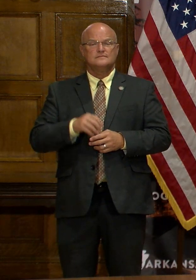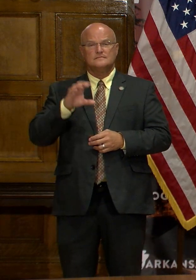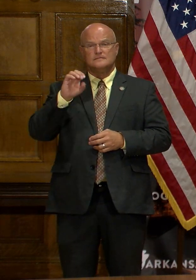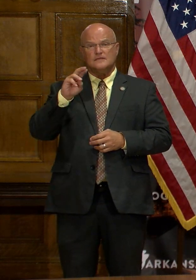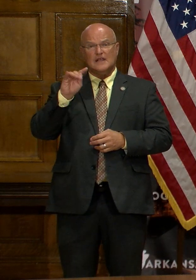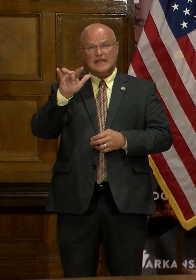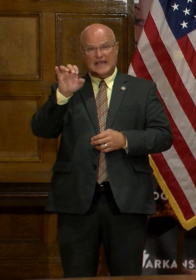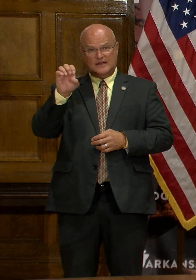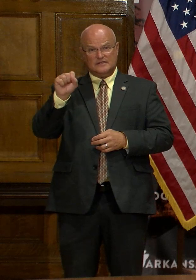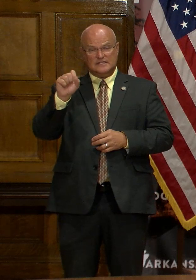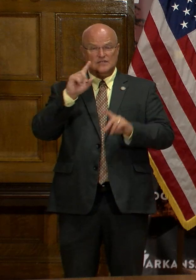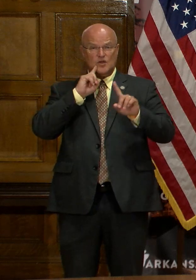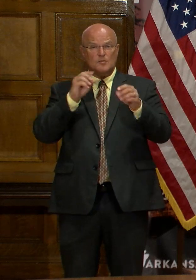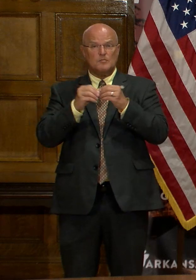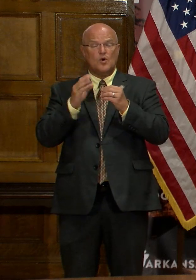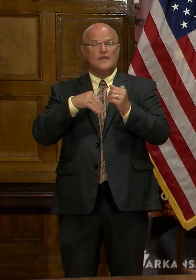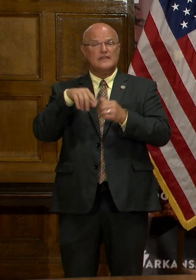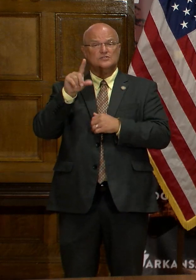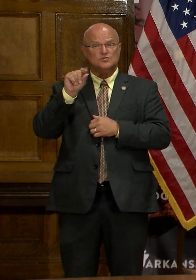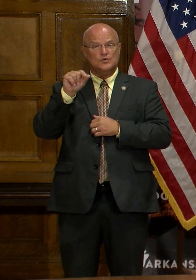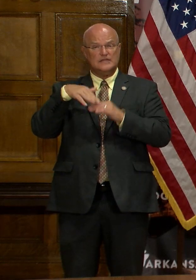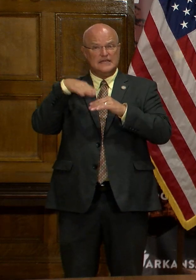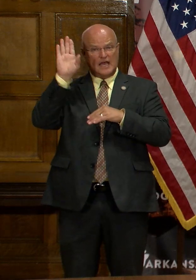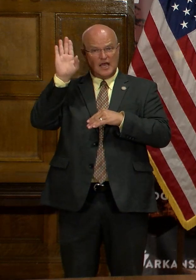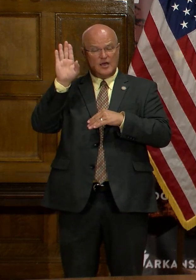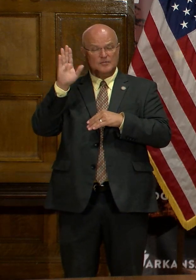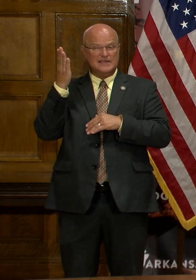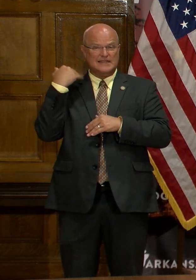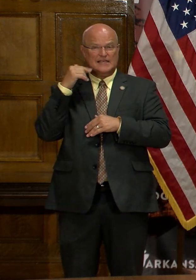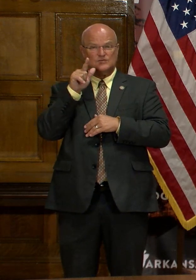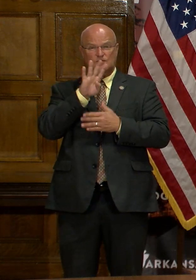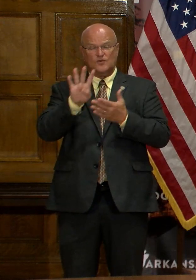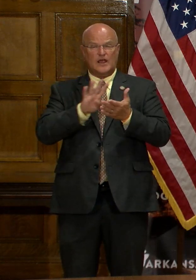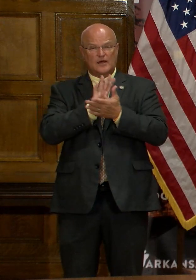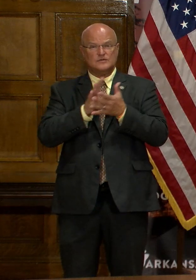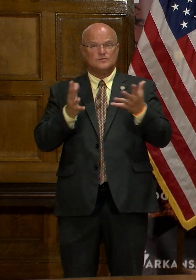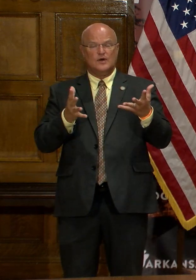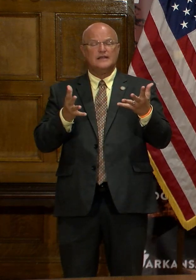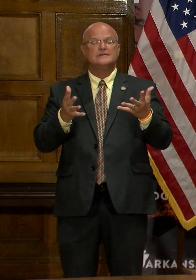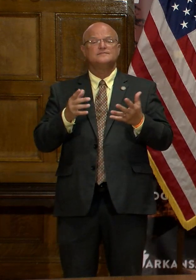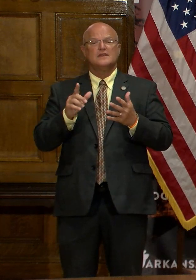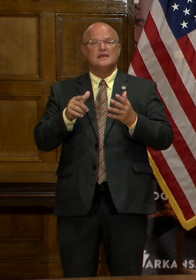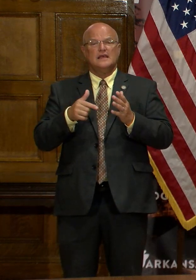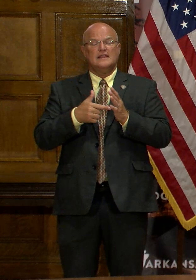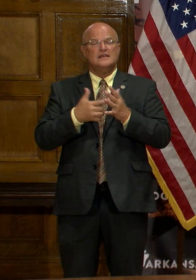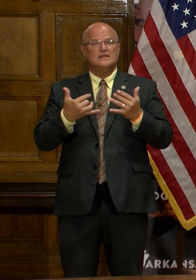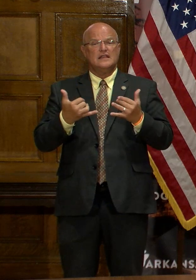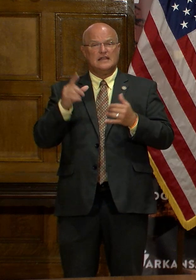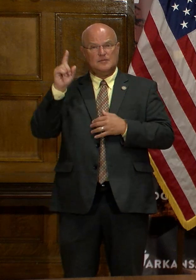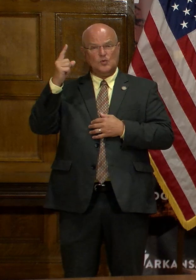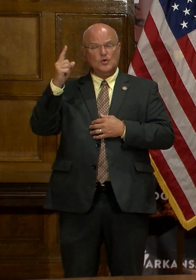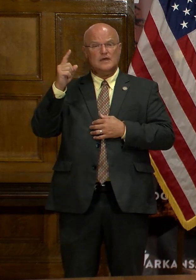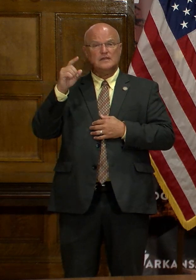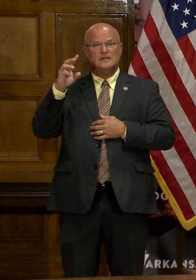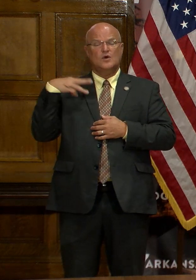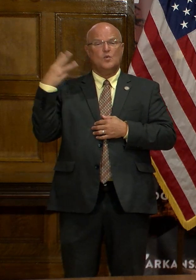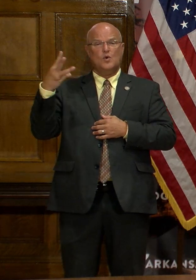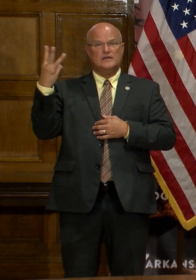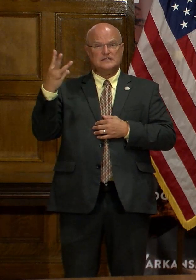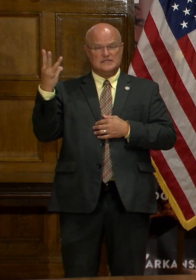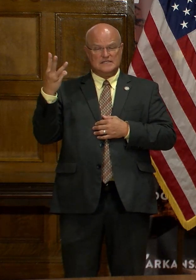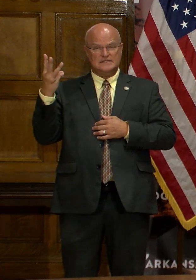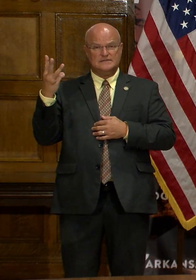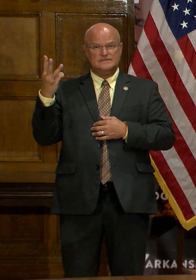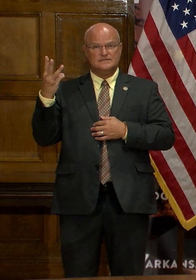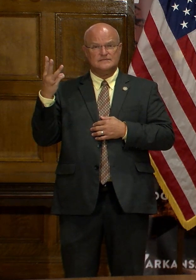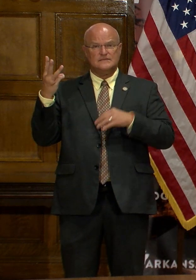Counties reporting more than 20 cases in the last 24 hours. These are now number 1, Washington County